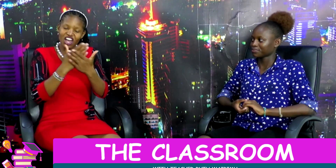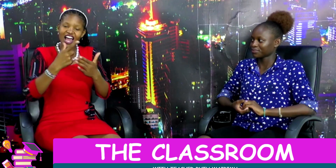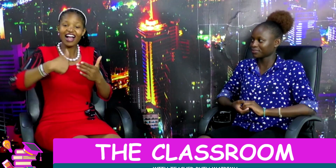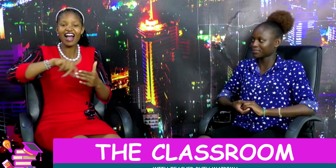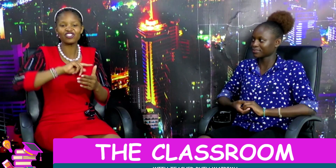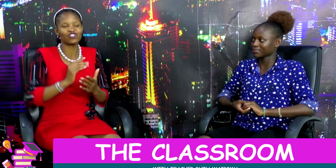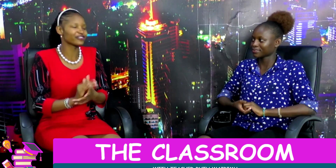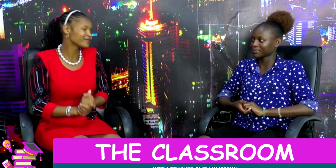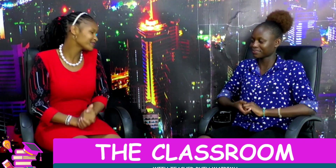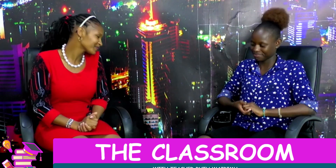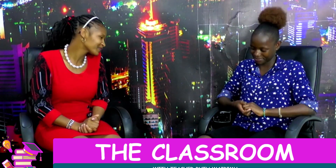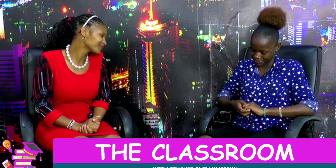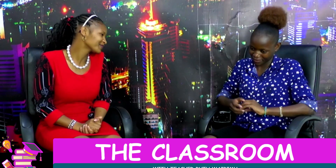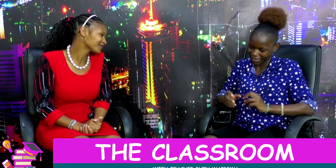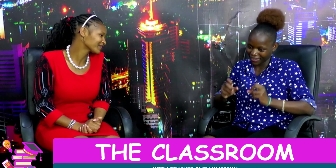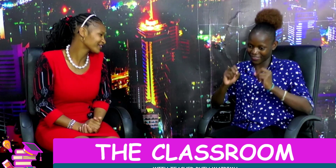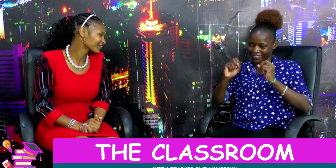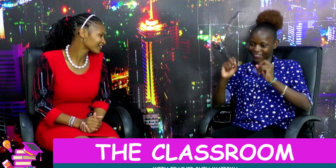your journey has been.